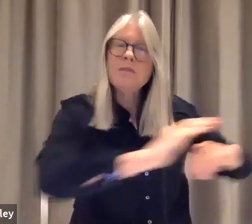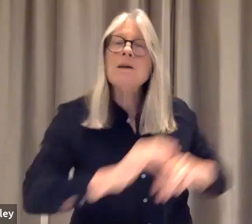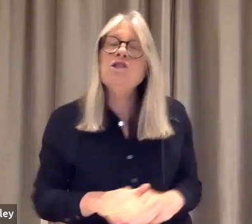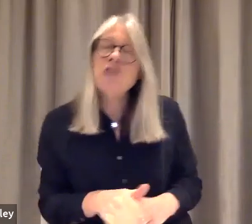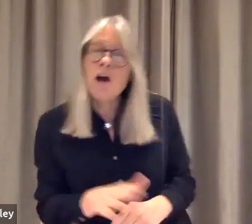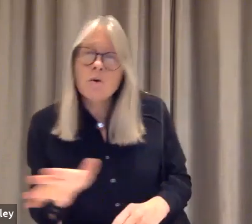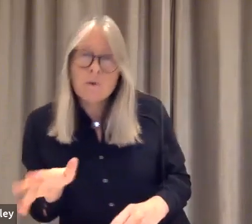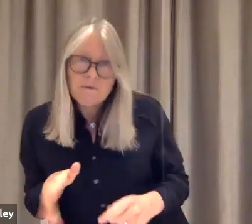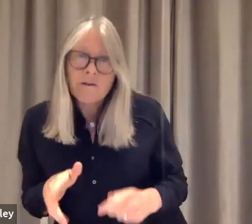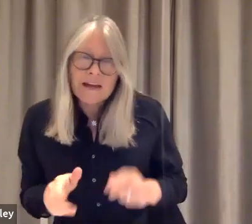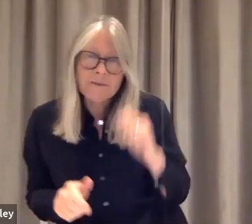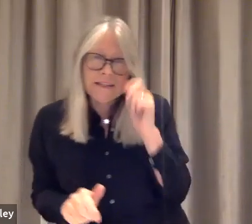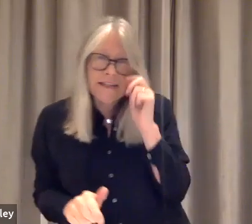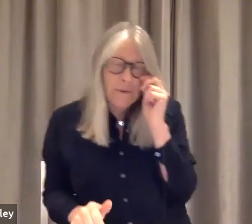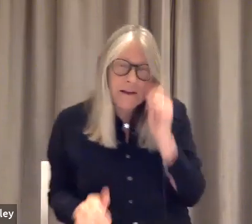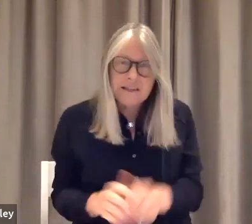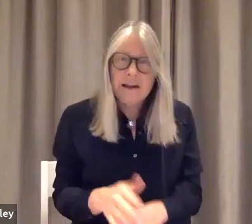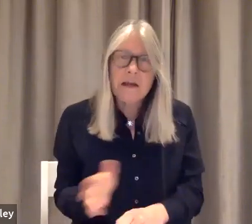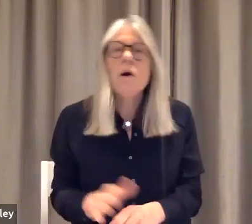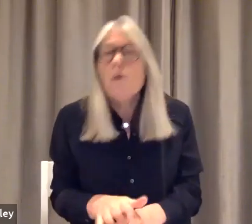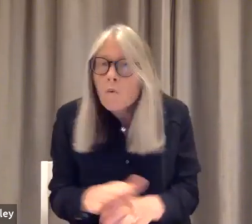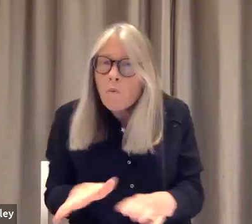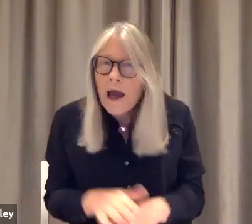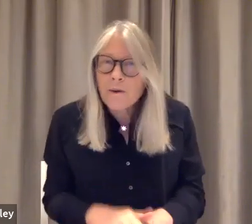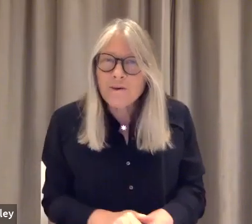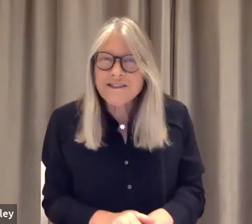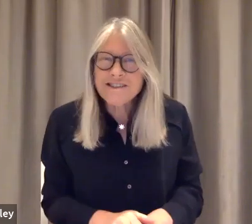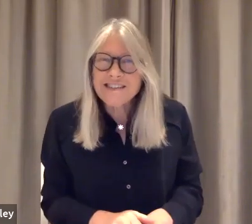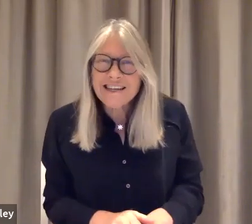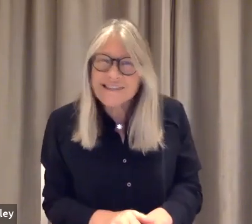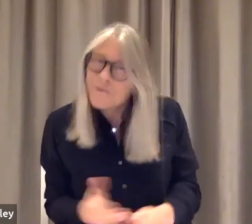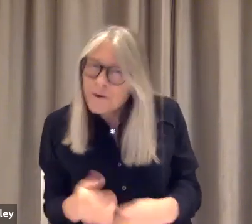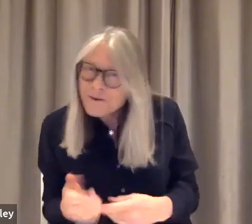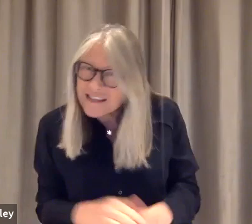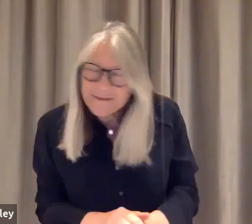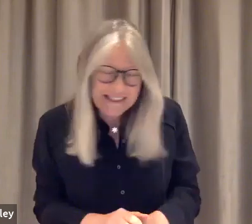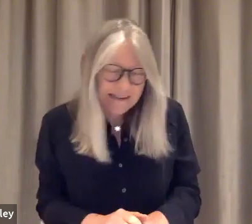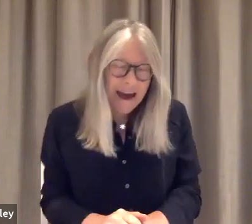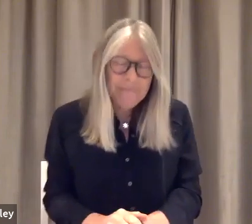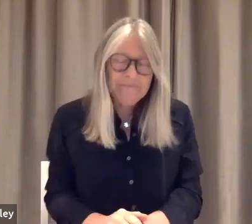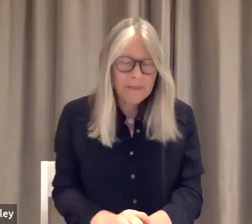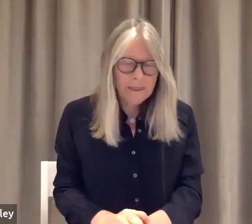we can show very explicitly with our signing where we want children to sit or who is going to be sitting where.